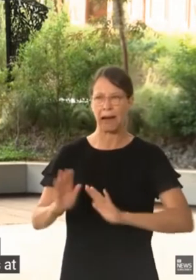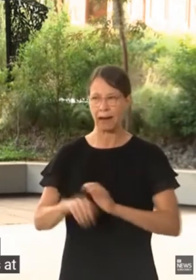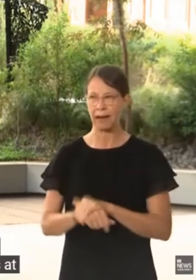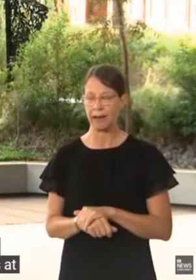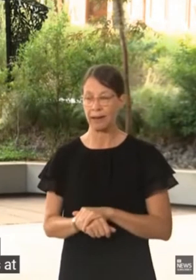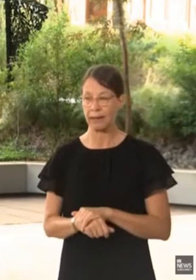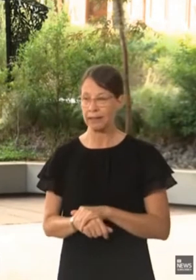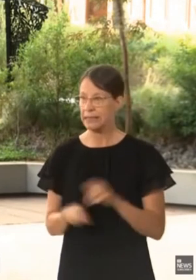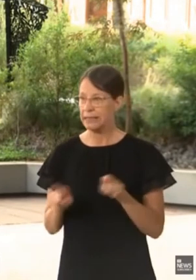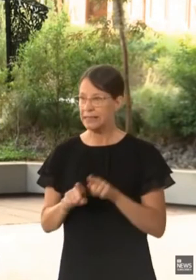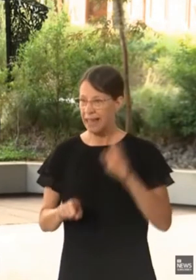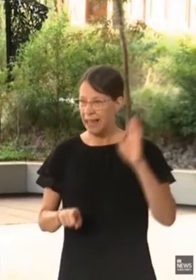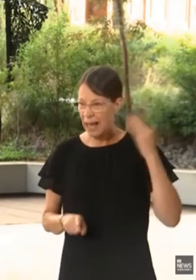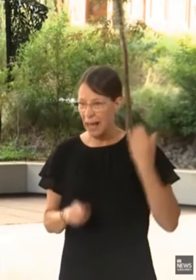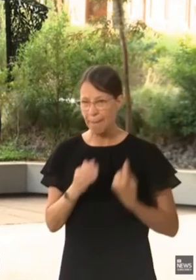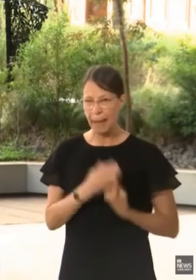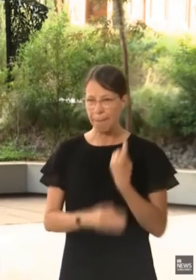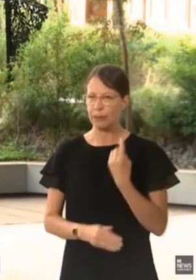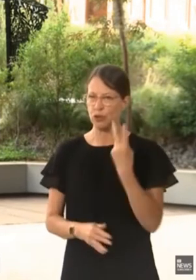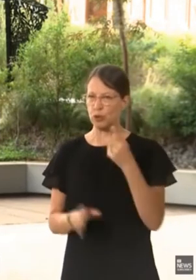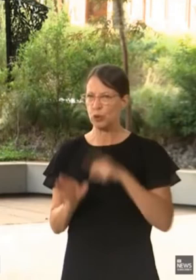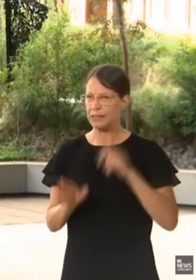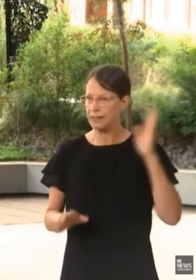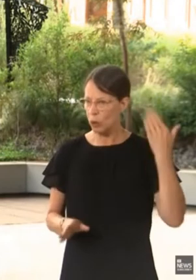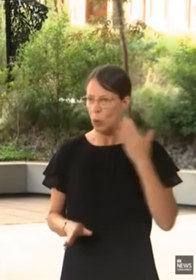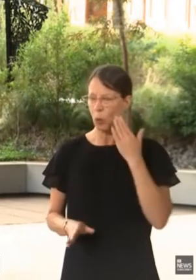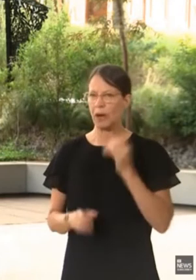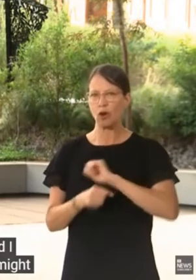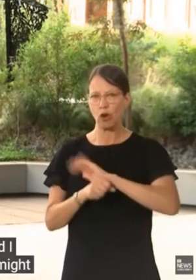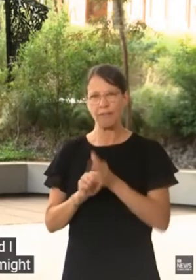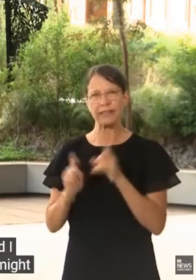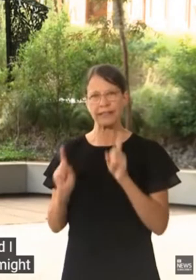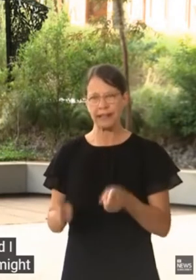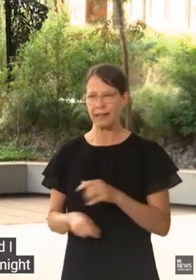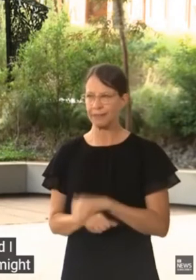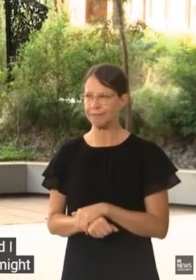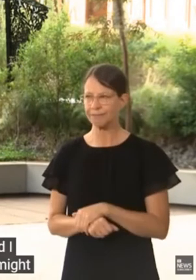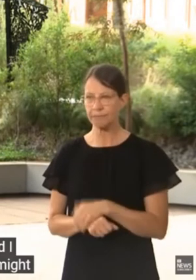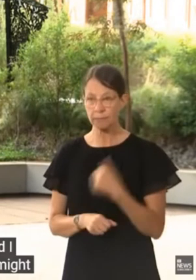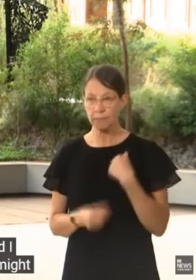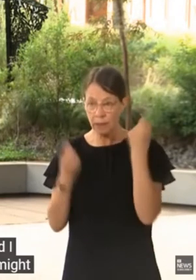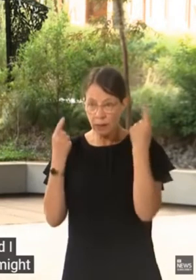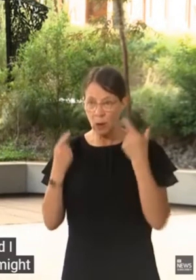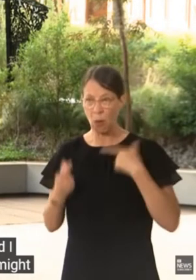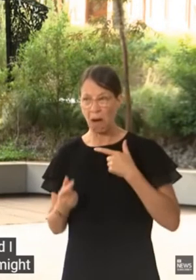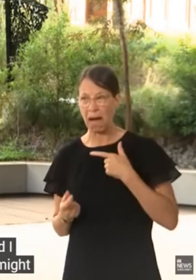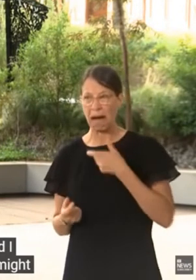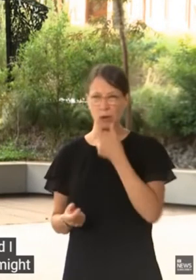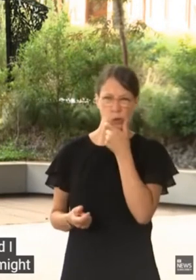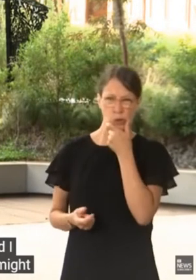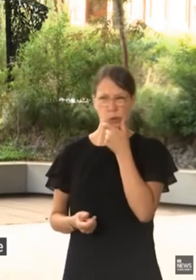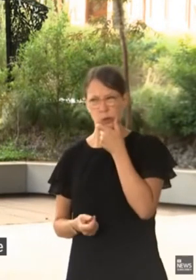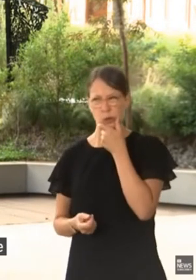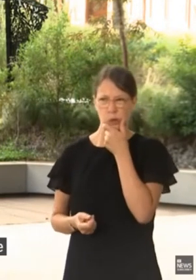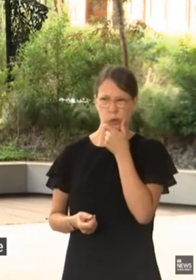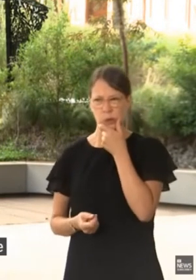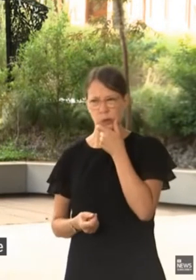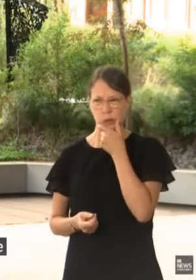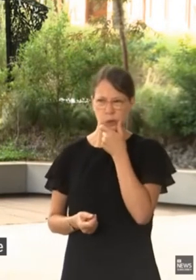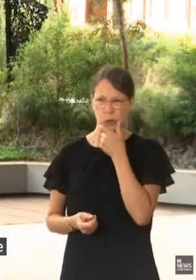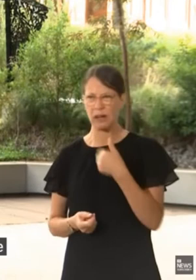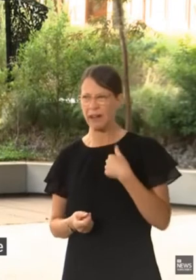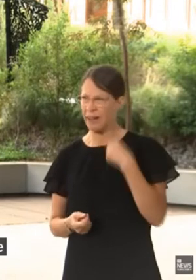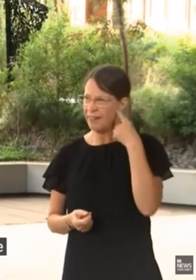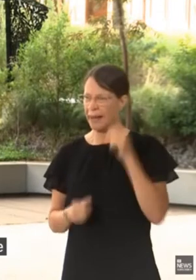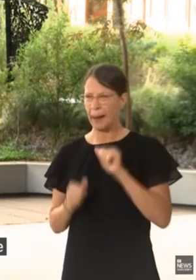of the pandemic 2 years ago, and I understand why some people might feel that they're helping the system